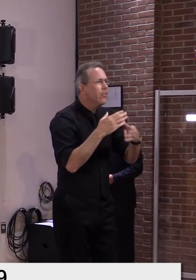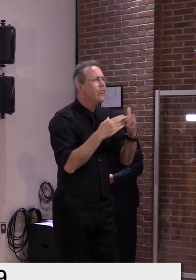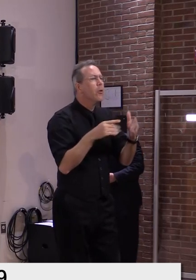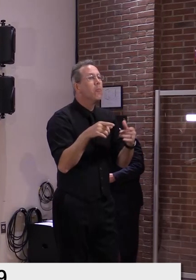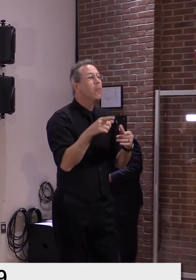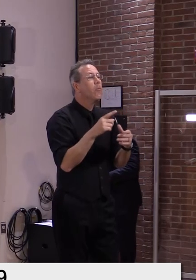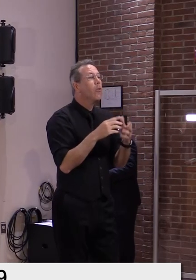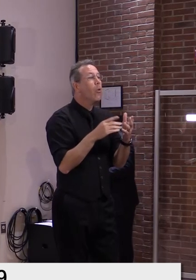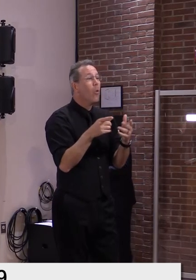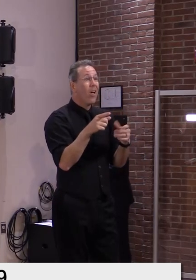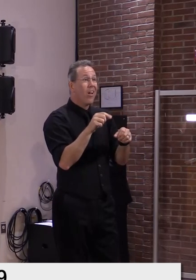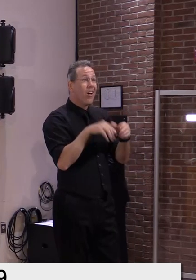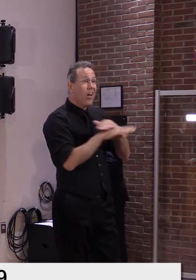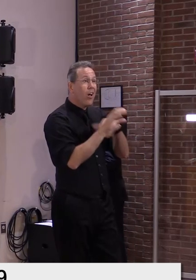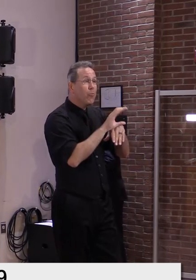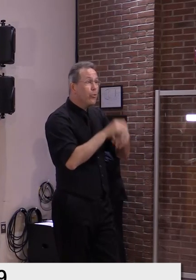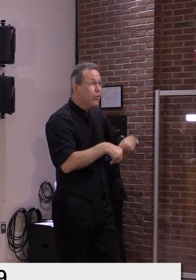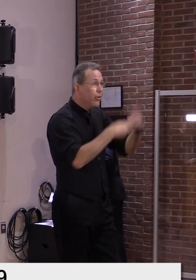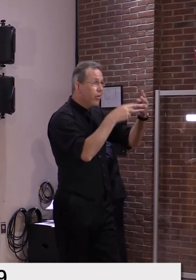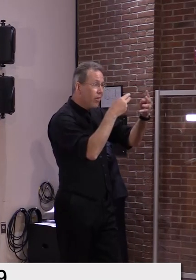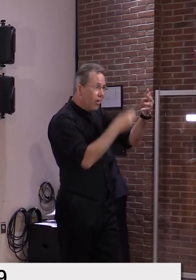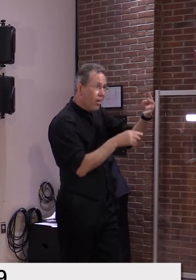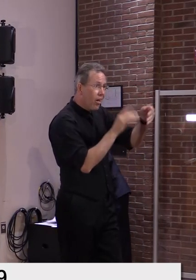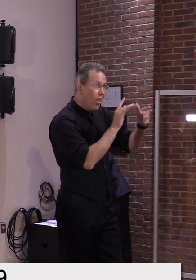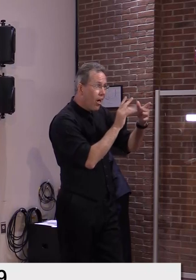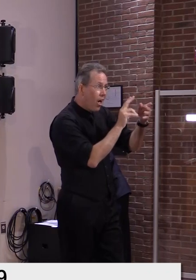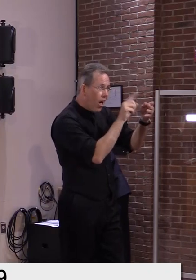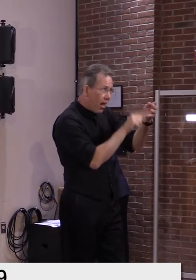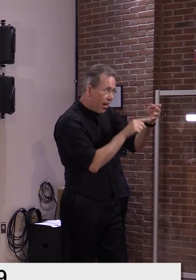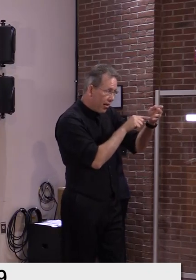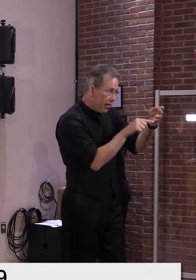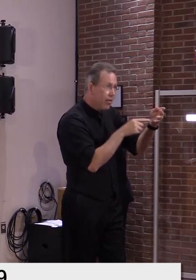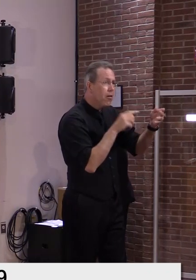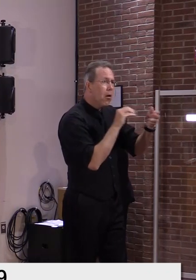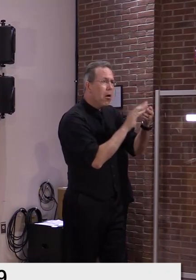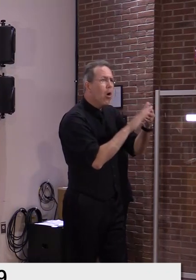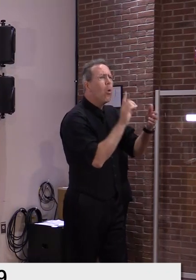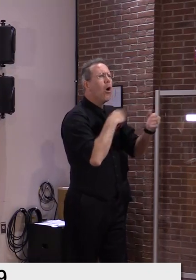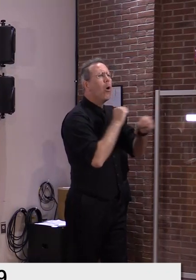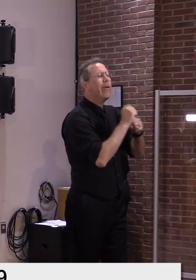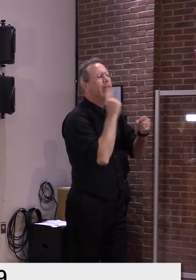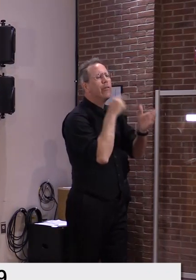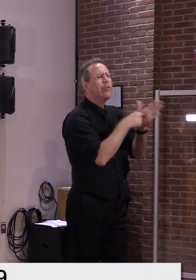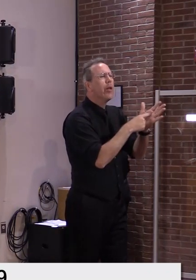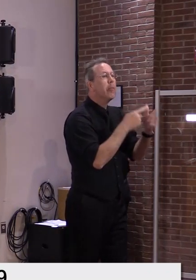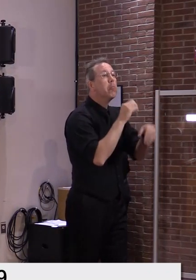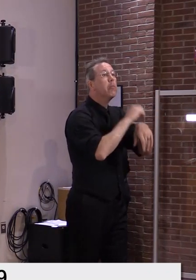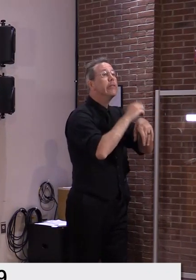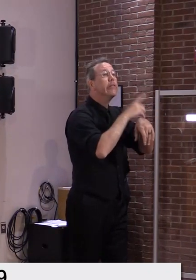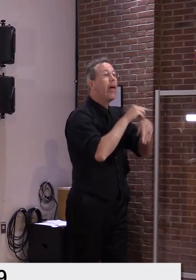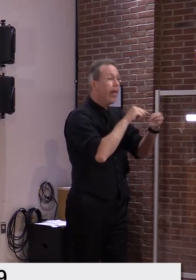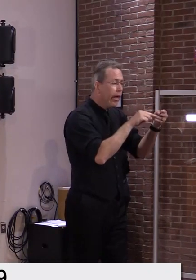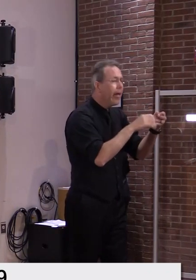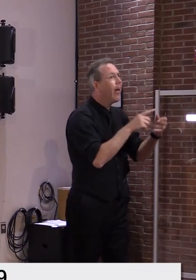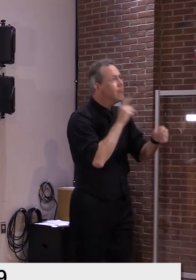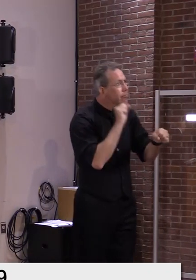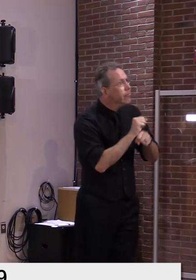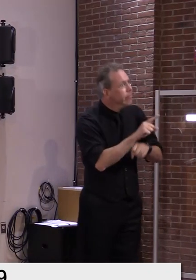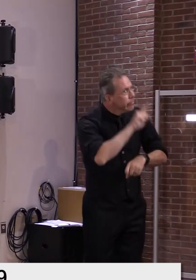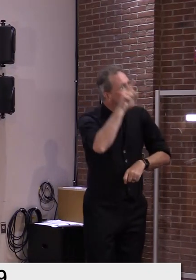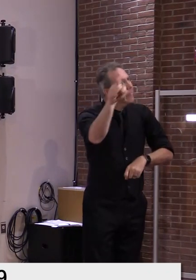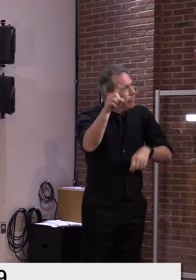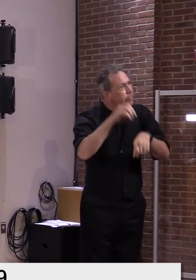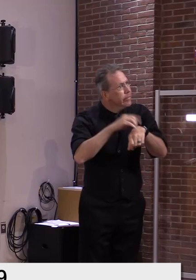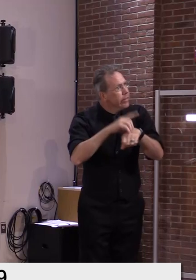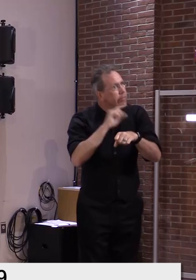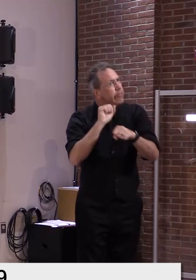file their weekly claim. So they can still file their claims. We're still processing those claims. We're still paying those claims. They're just not being asked to submit who did